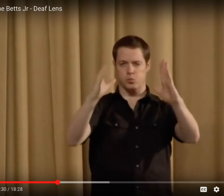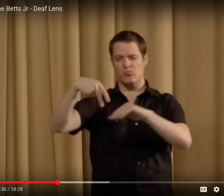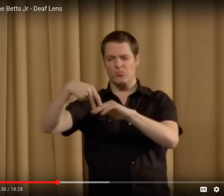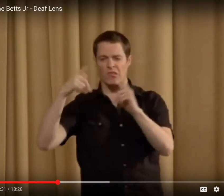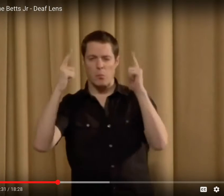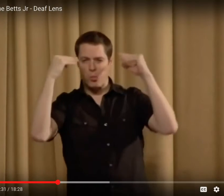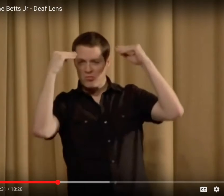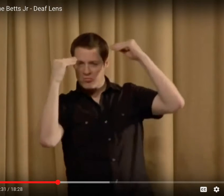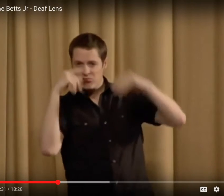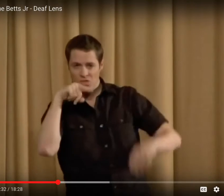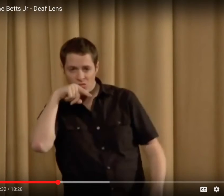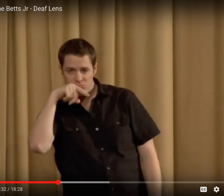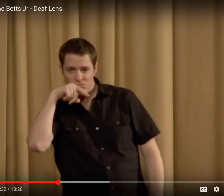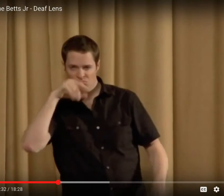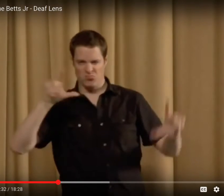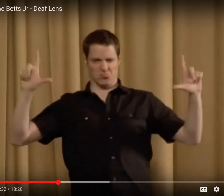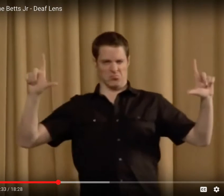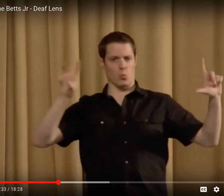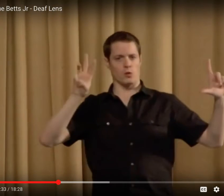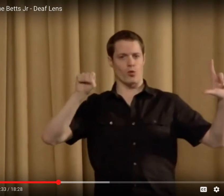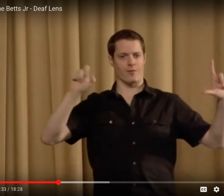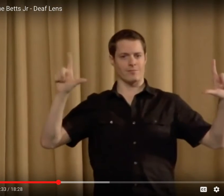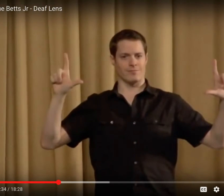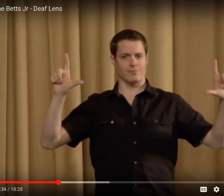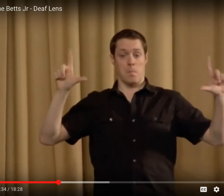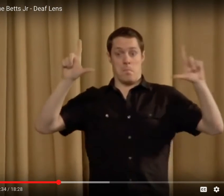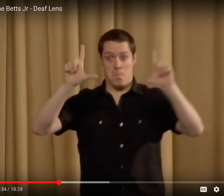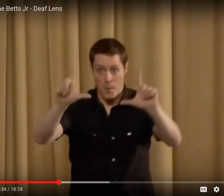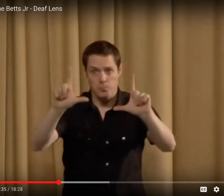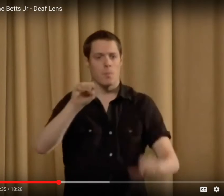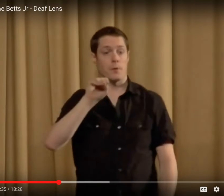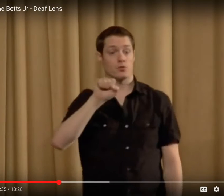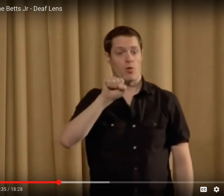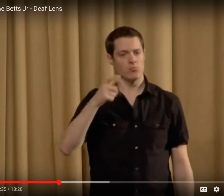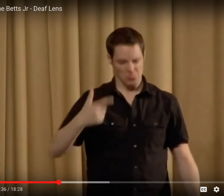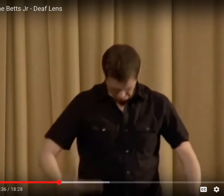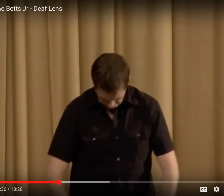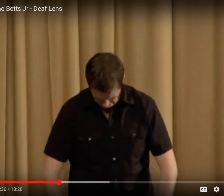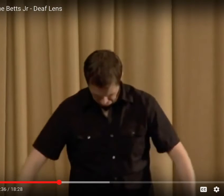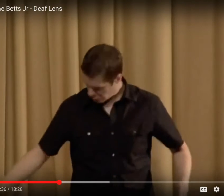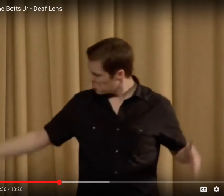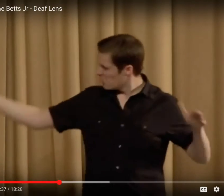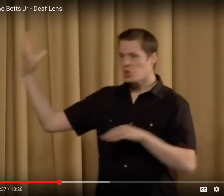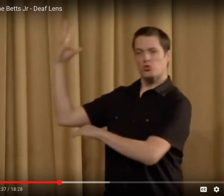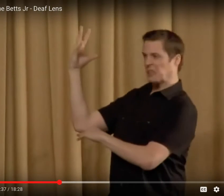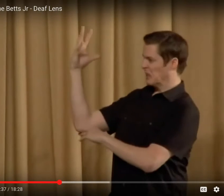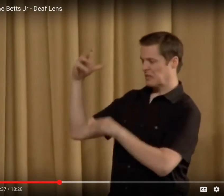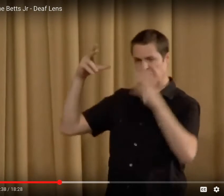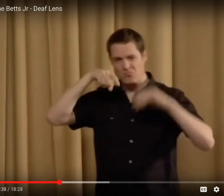up the trees, the house, the people walking, man sitting down, smoking a cigarette, and all these different things. A medium shot usually is from like